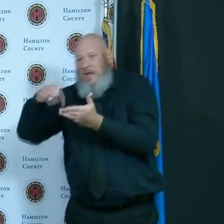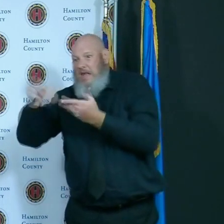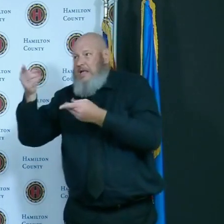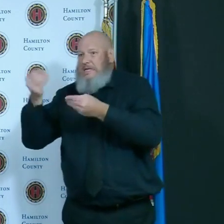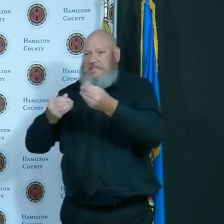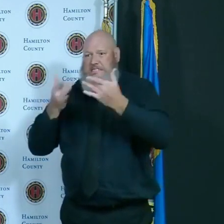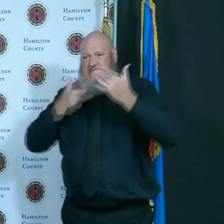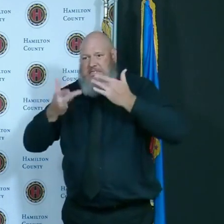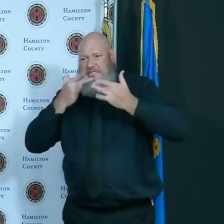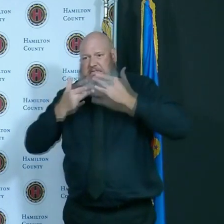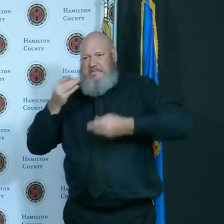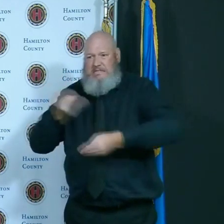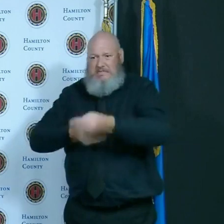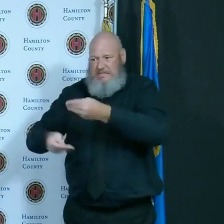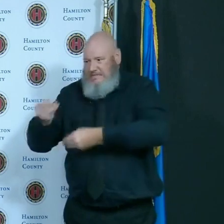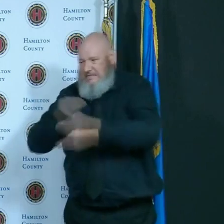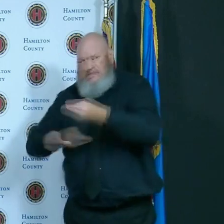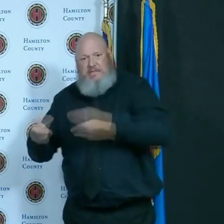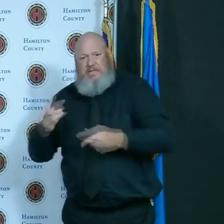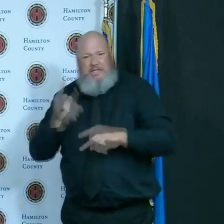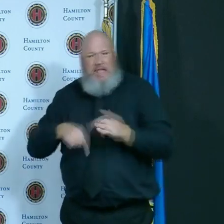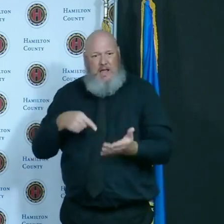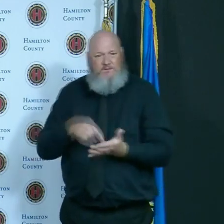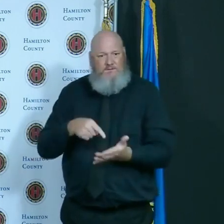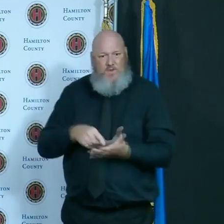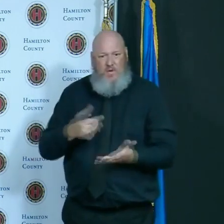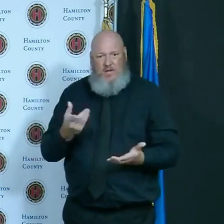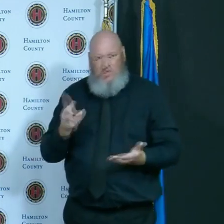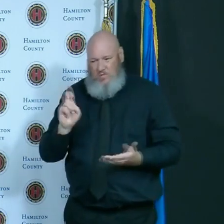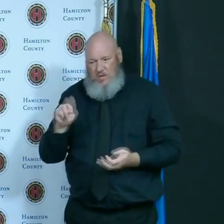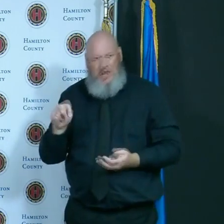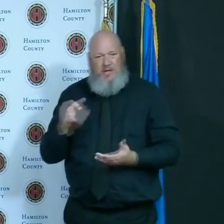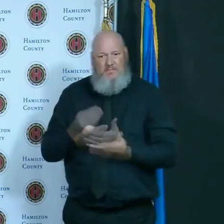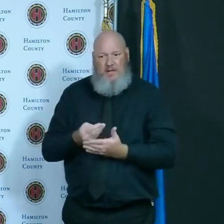Anything else? No, thank you.